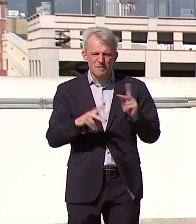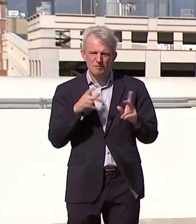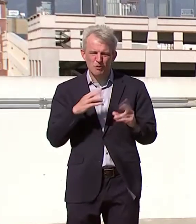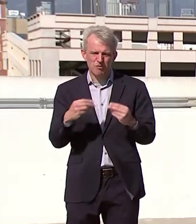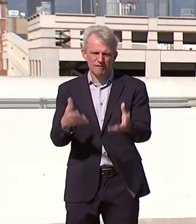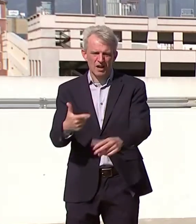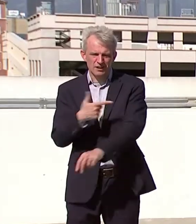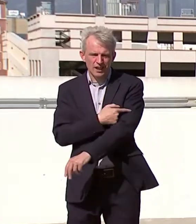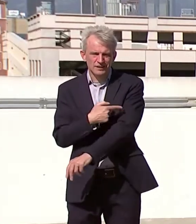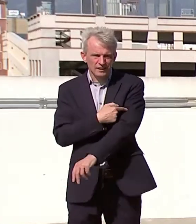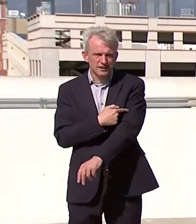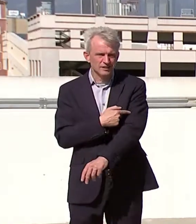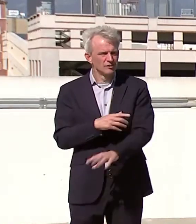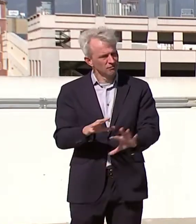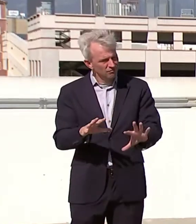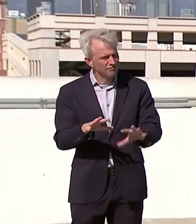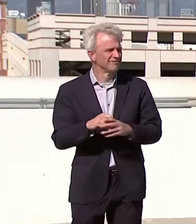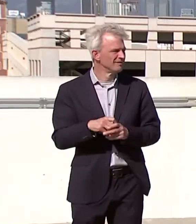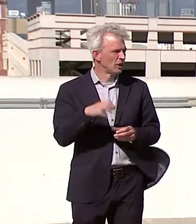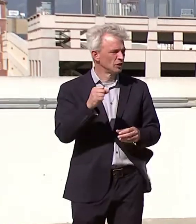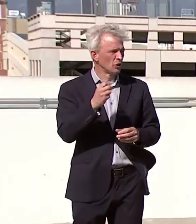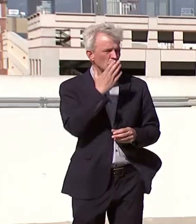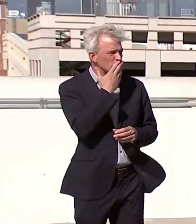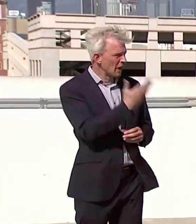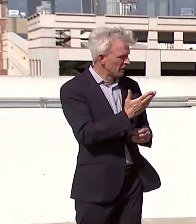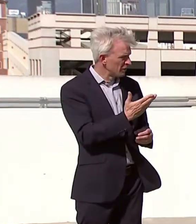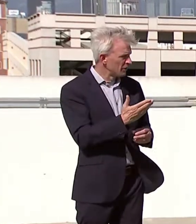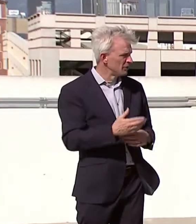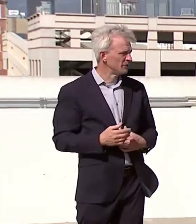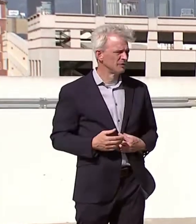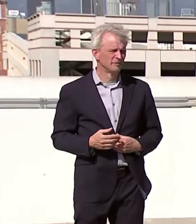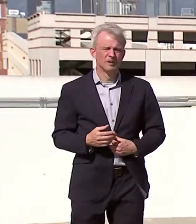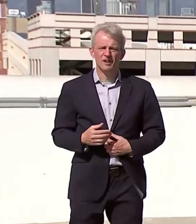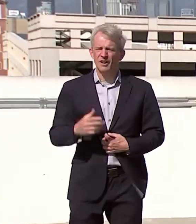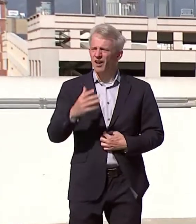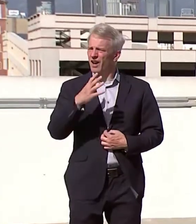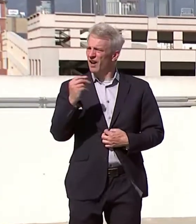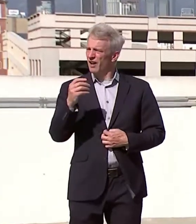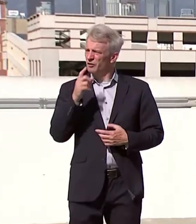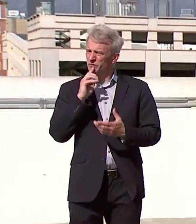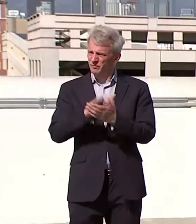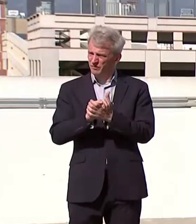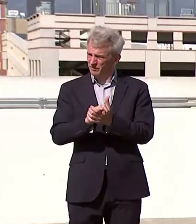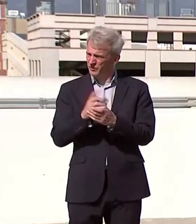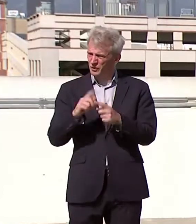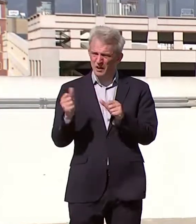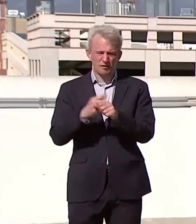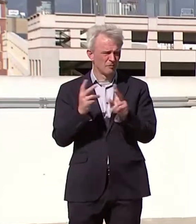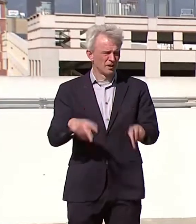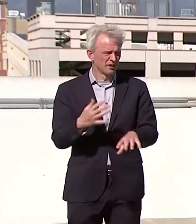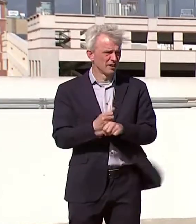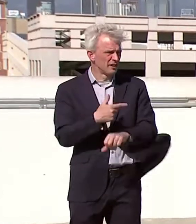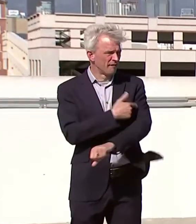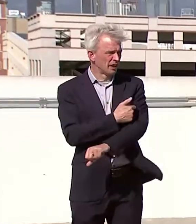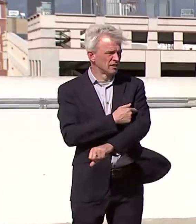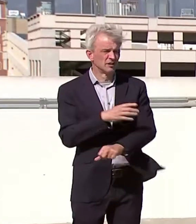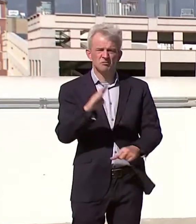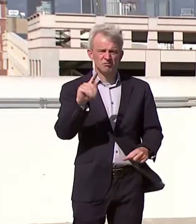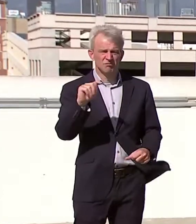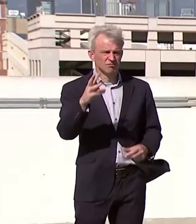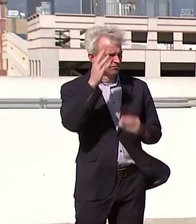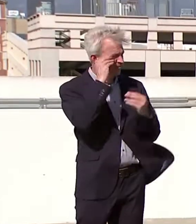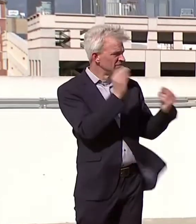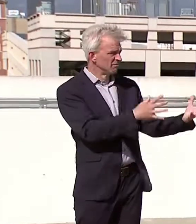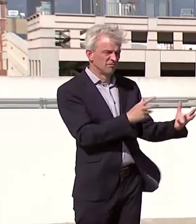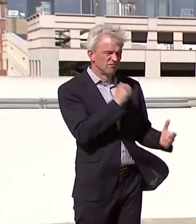vaccine. So thank you. It's great to see them here. Shout out to everyone getting the vaccines today. By the way, it does not hurt.